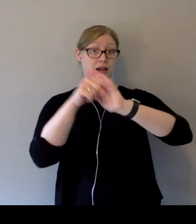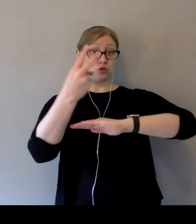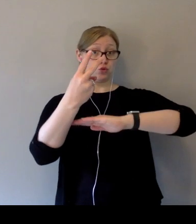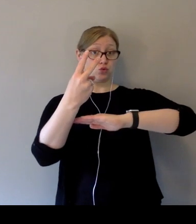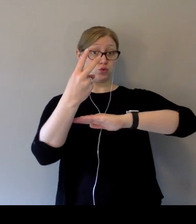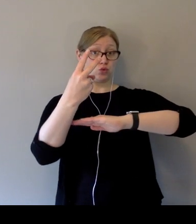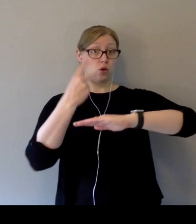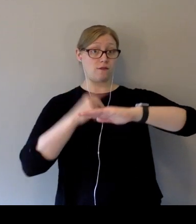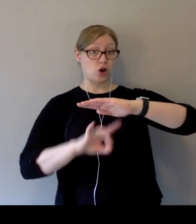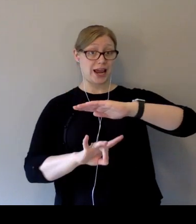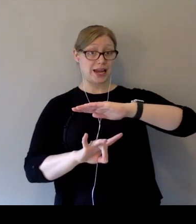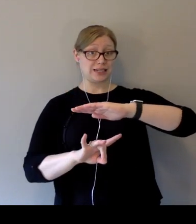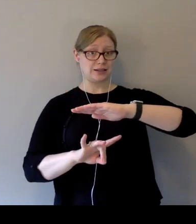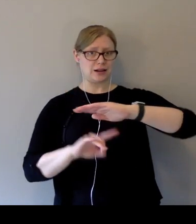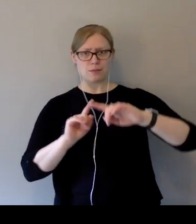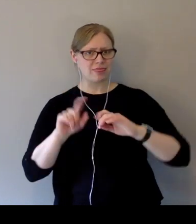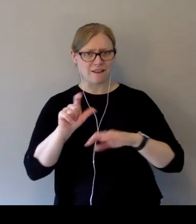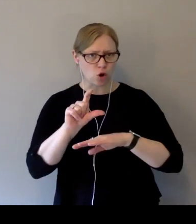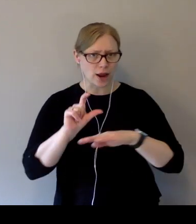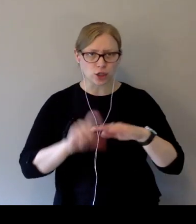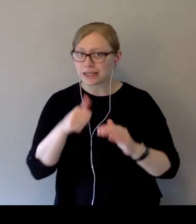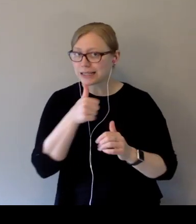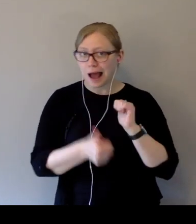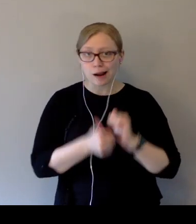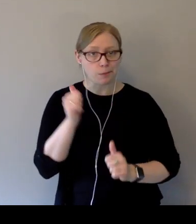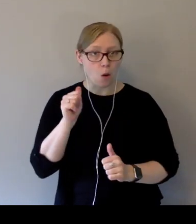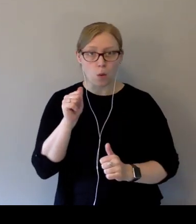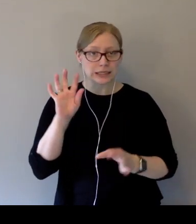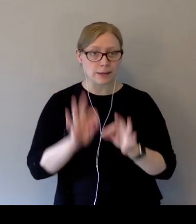But that fraction is not simplest form.